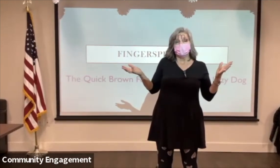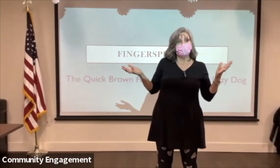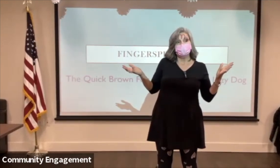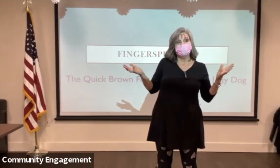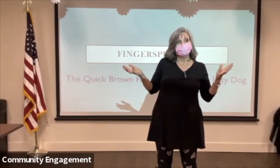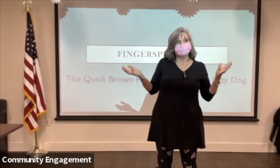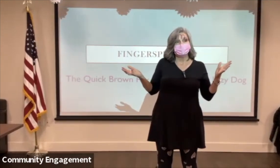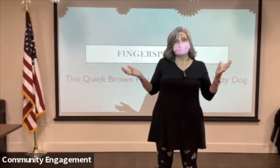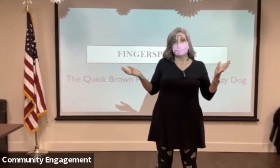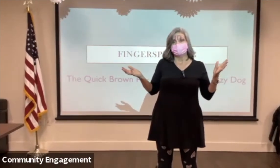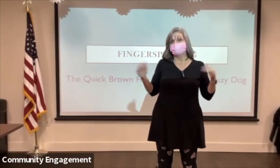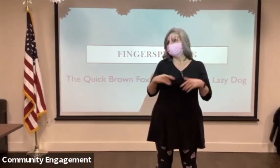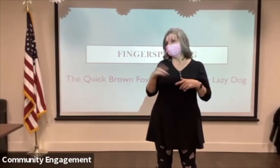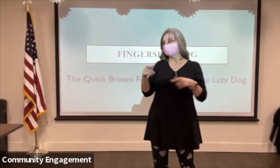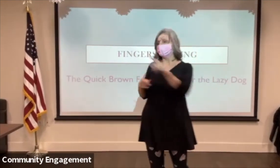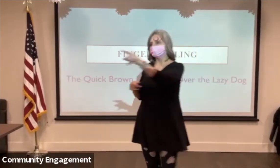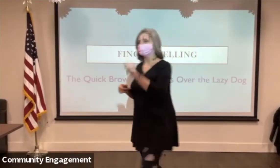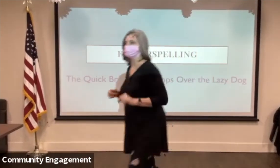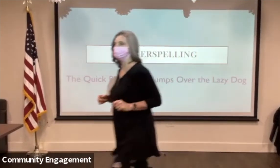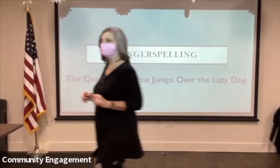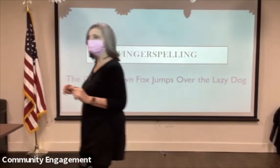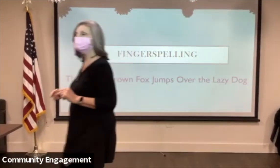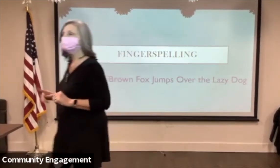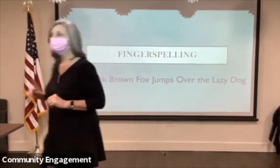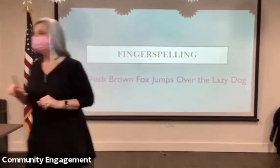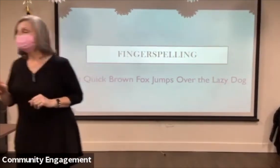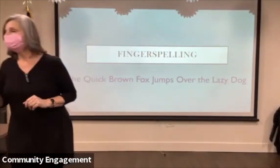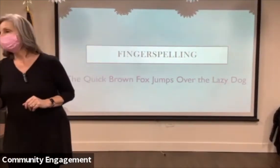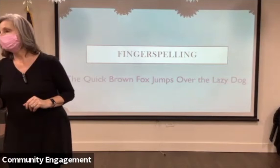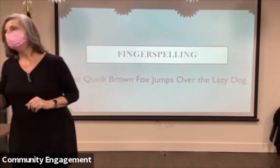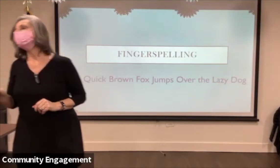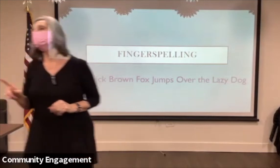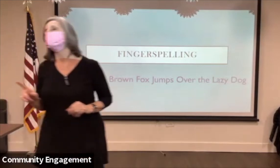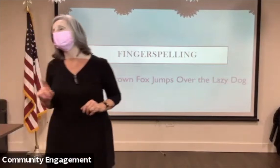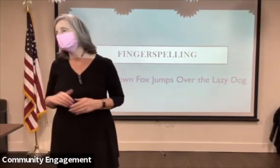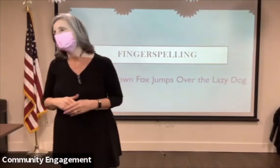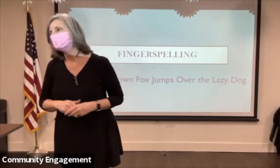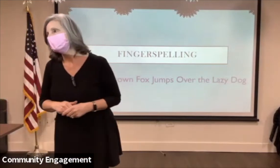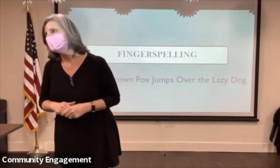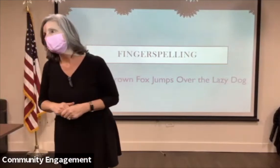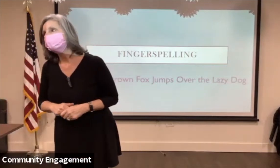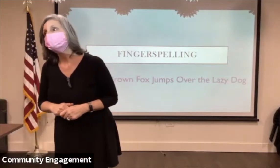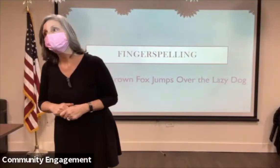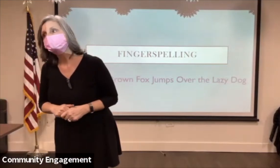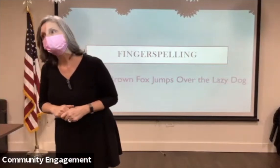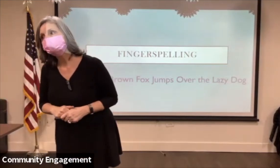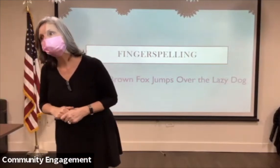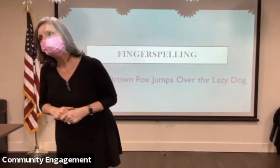No? You're good? Question. I know there's like false friends in like